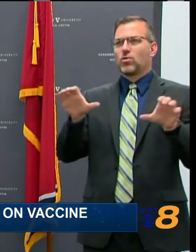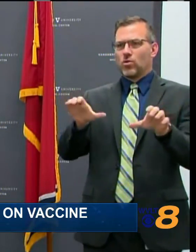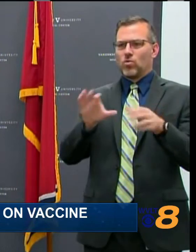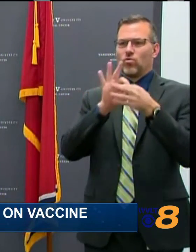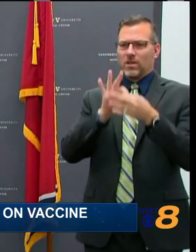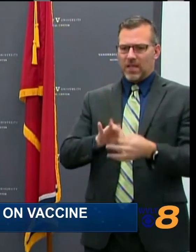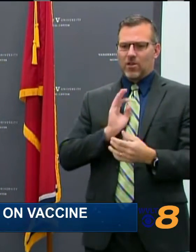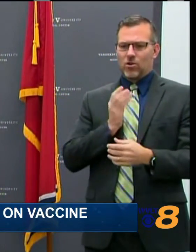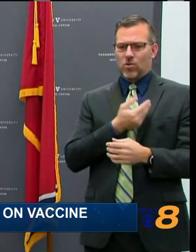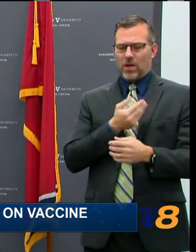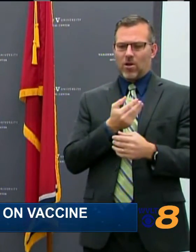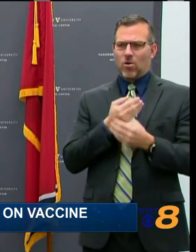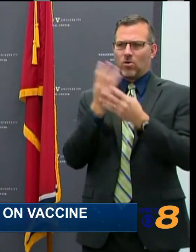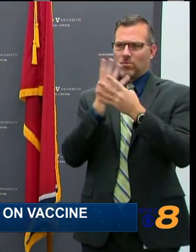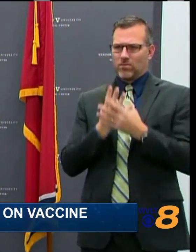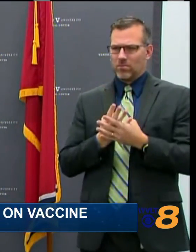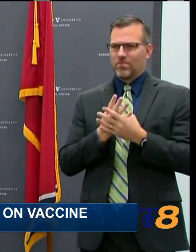testing